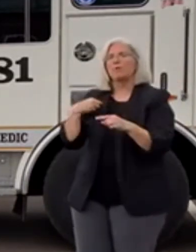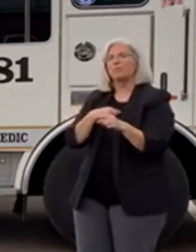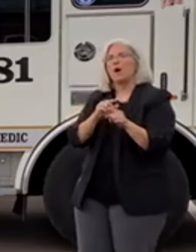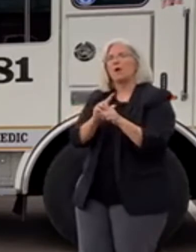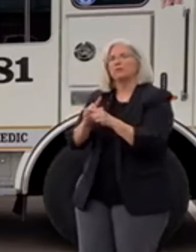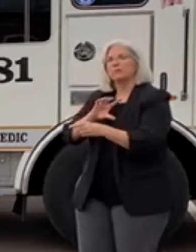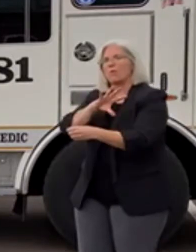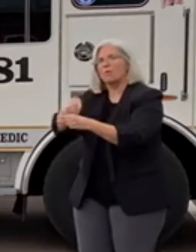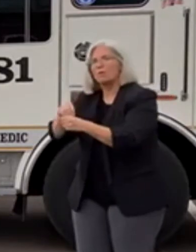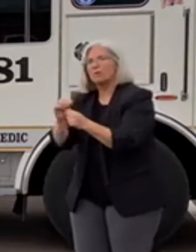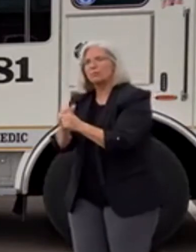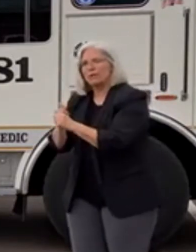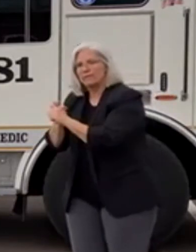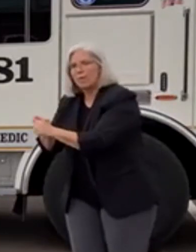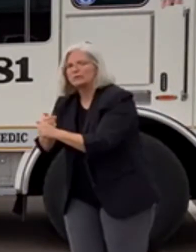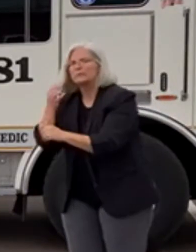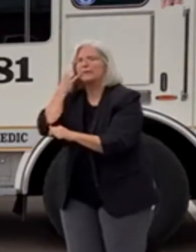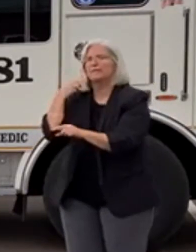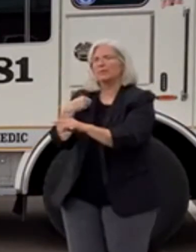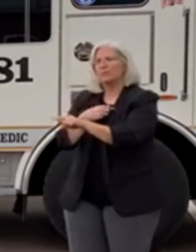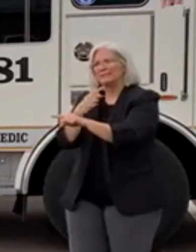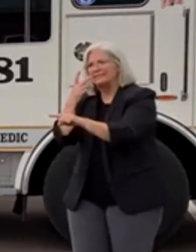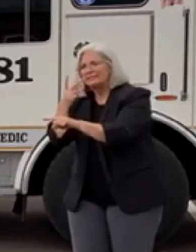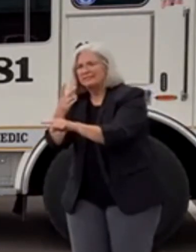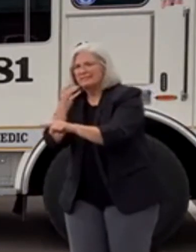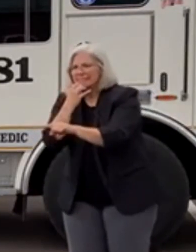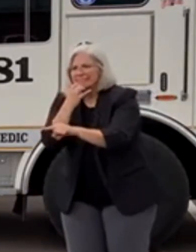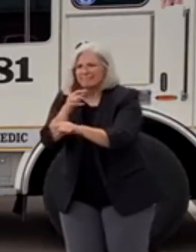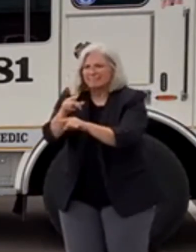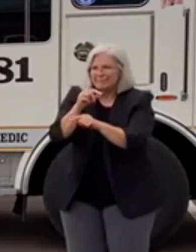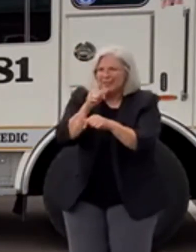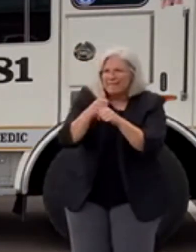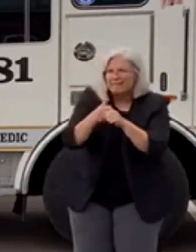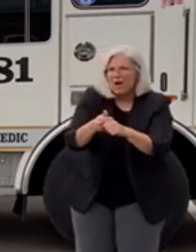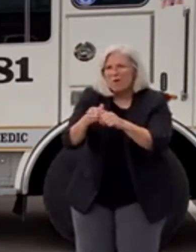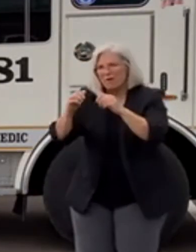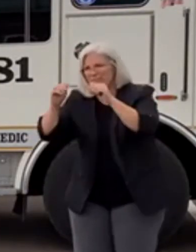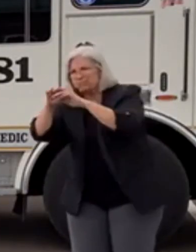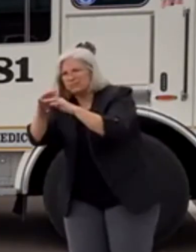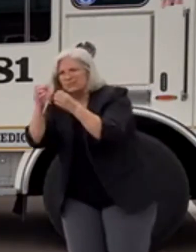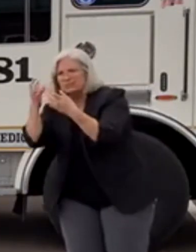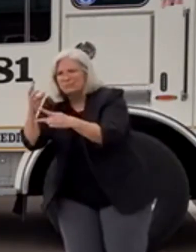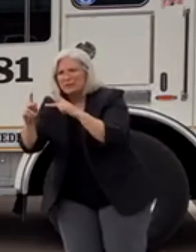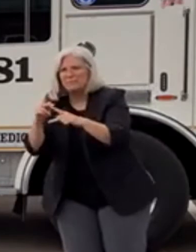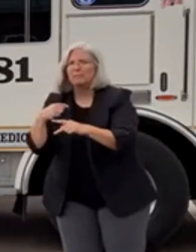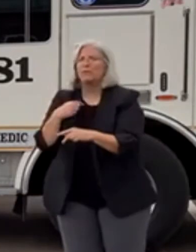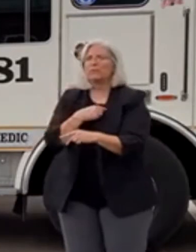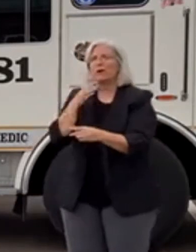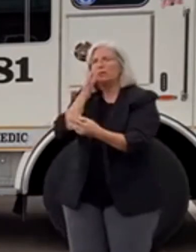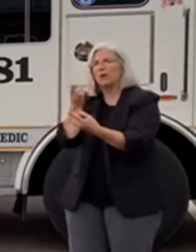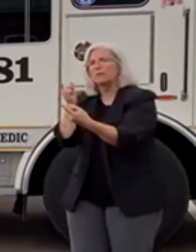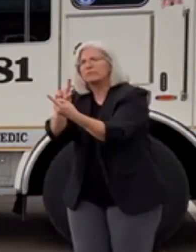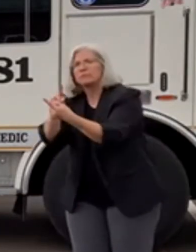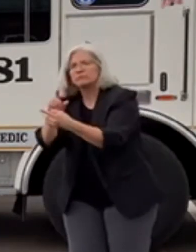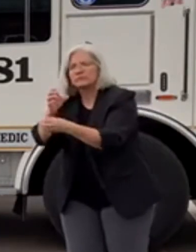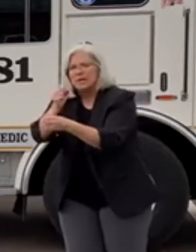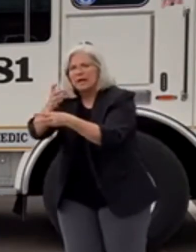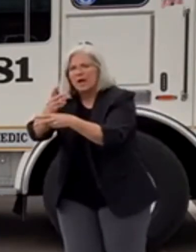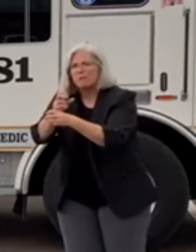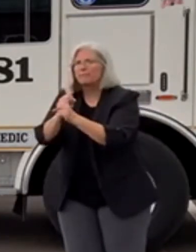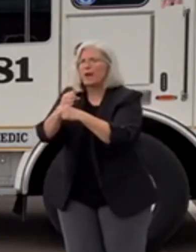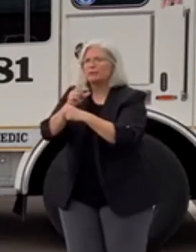see an issue, we report right up through the chain to ensure that a compliance officer is notified and that we can take action.